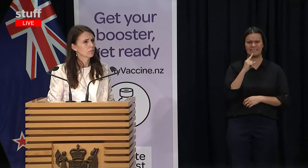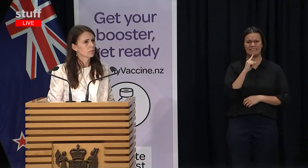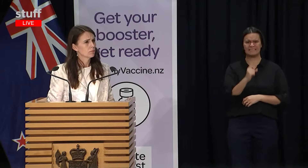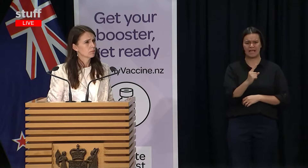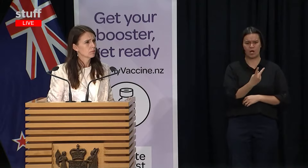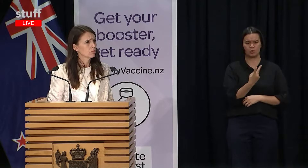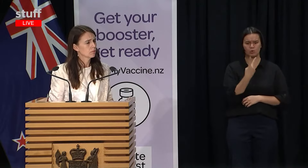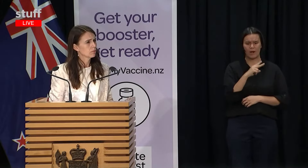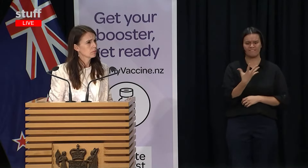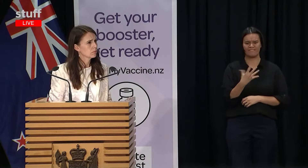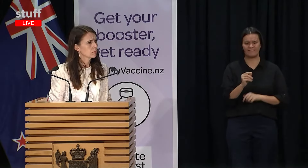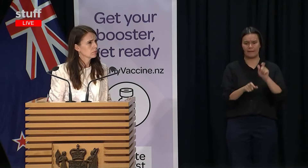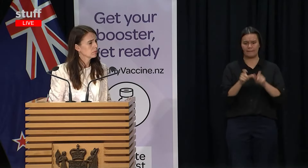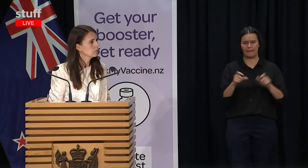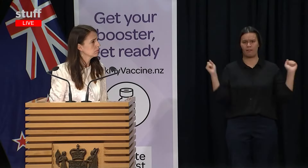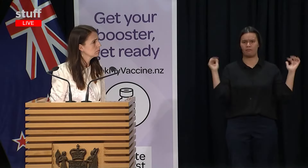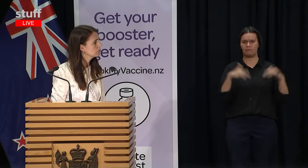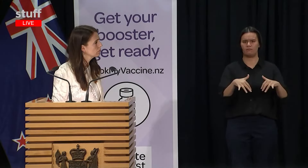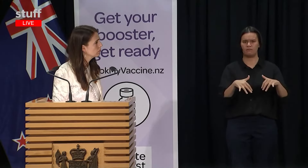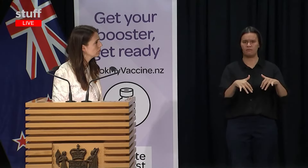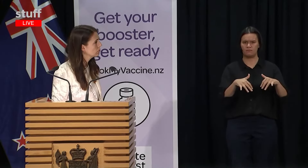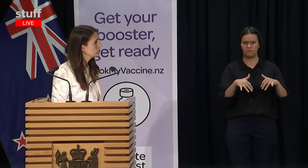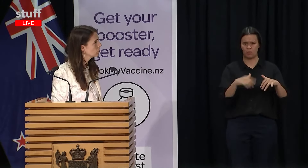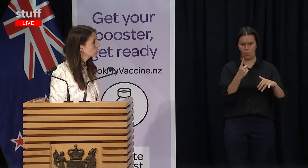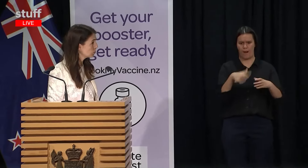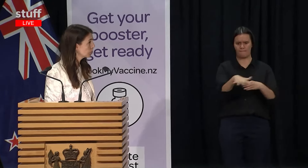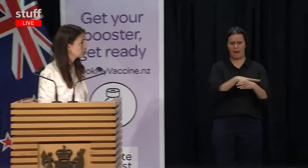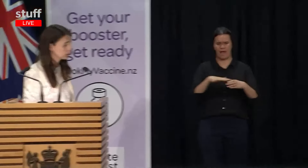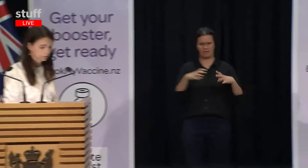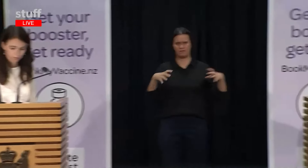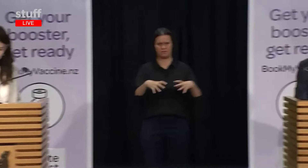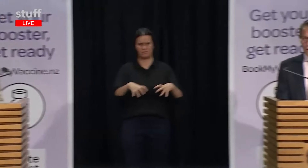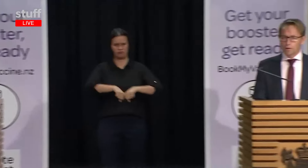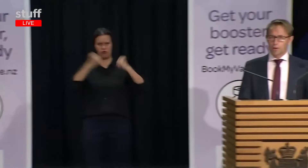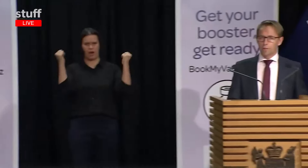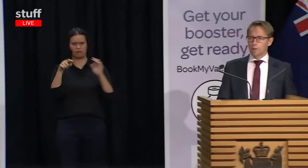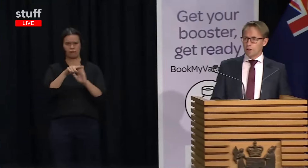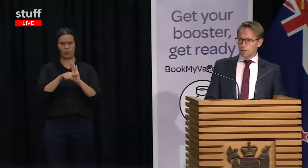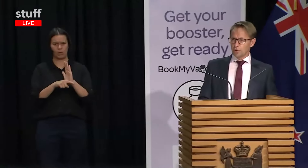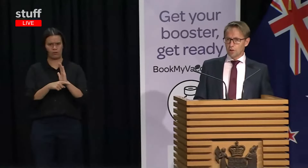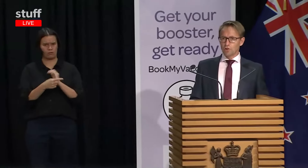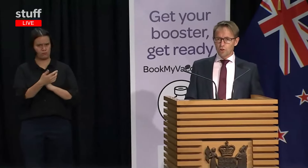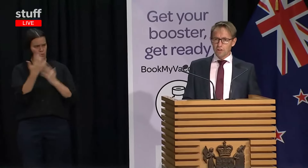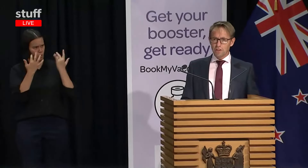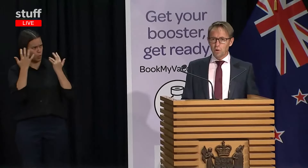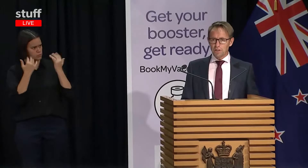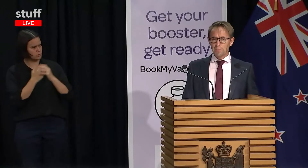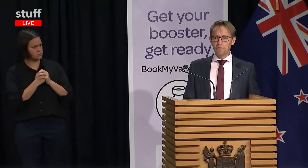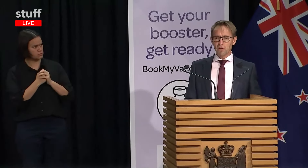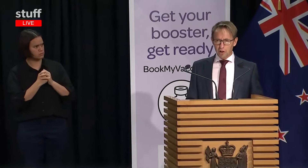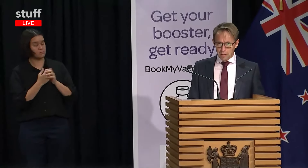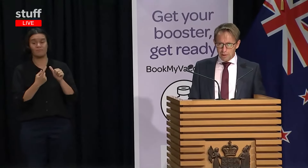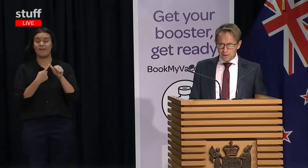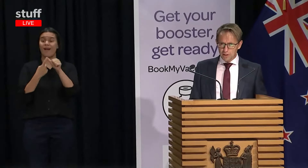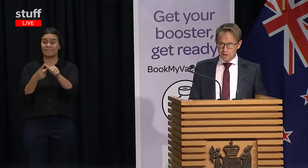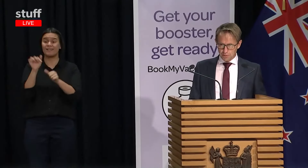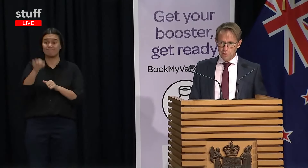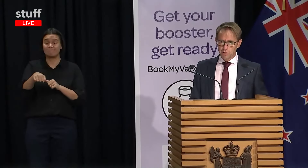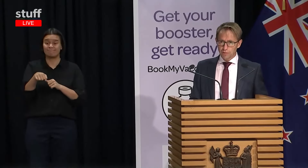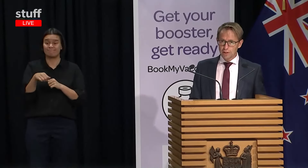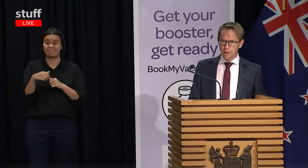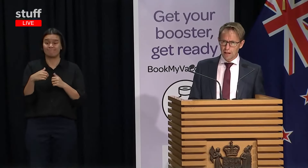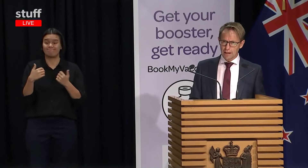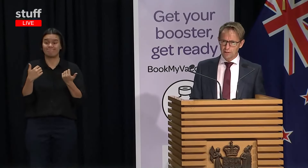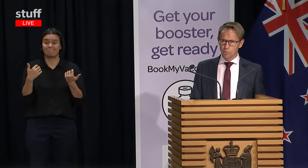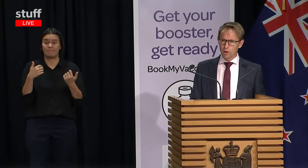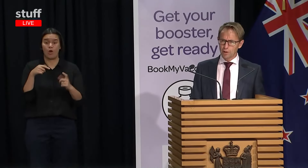How concerned are you about this event? Dr. Bloomfield. Yes, I mean, it is a concern. That's why it's been followed up as an